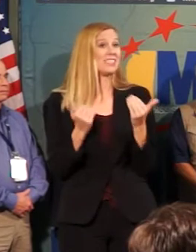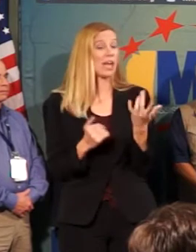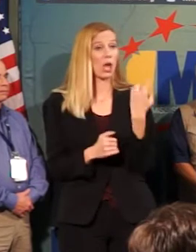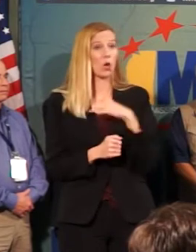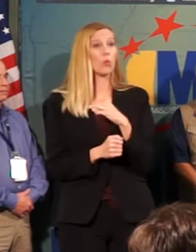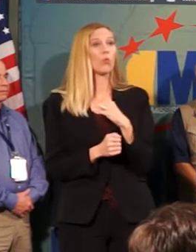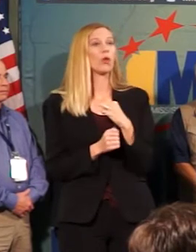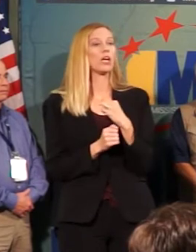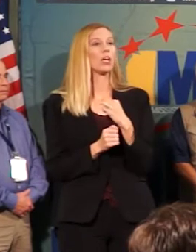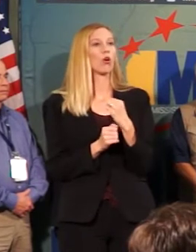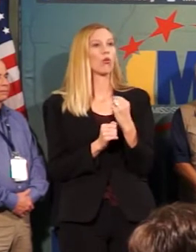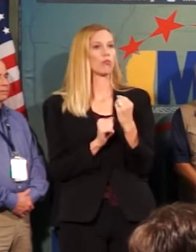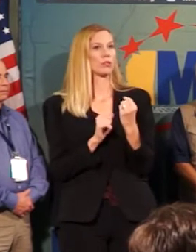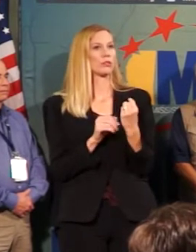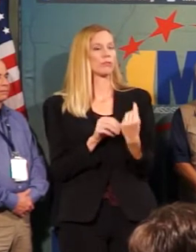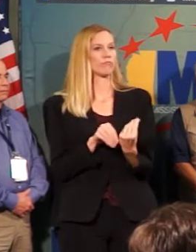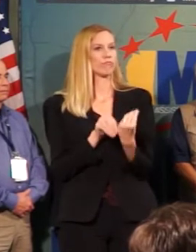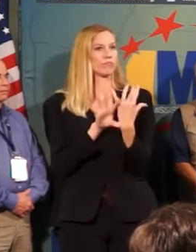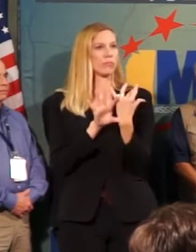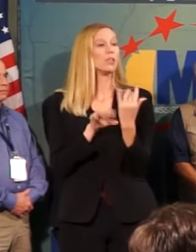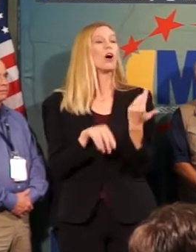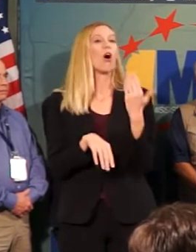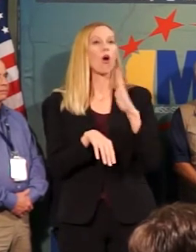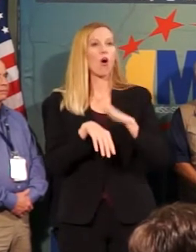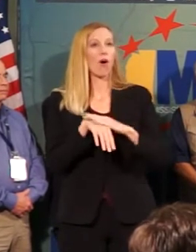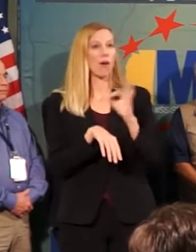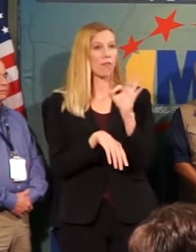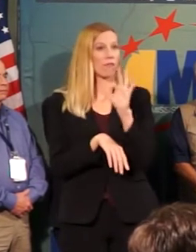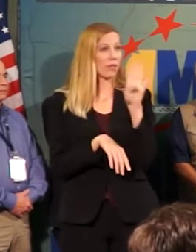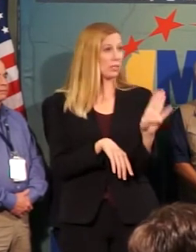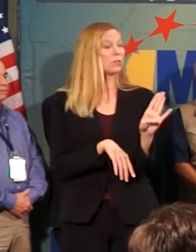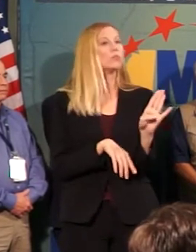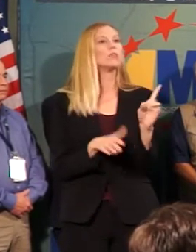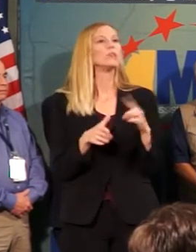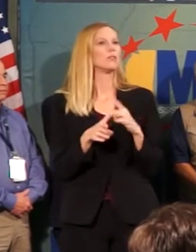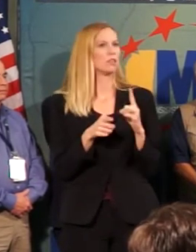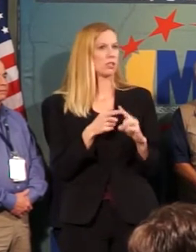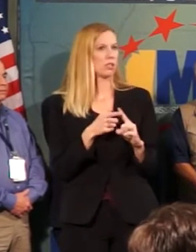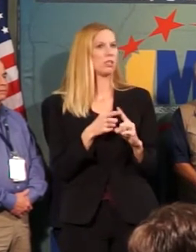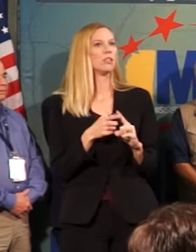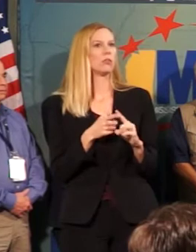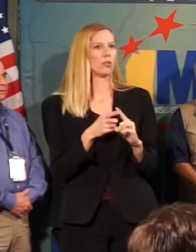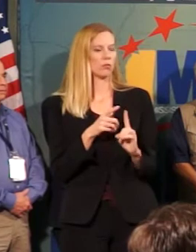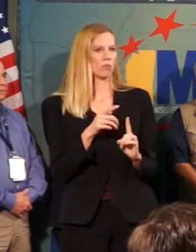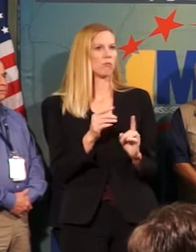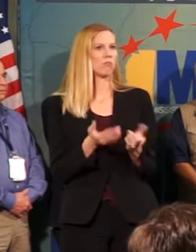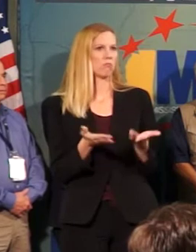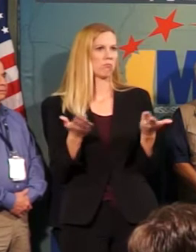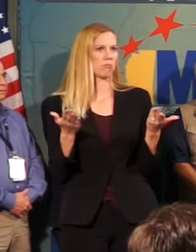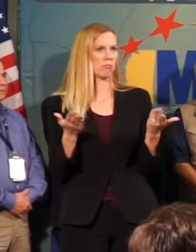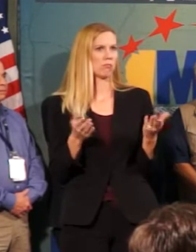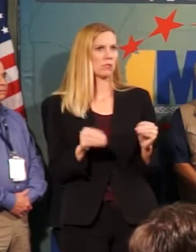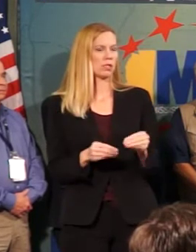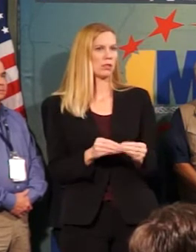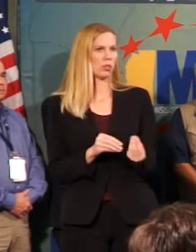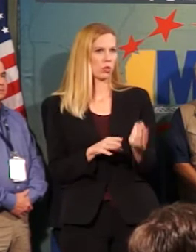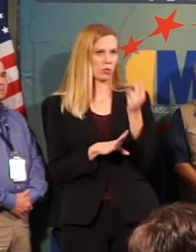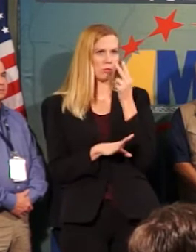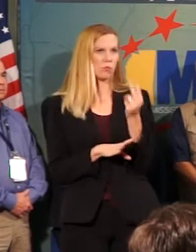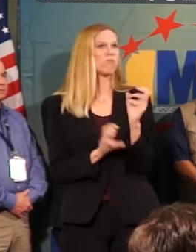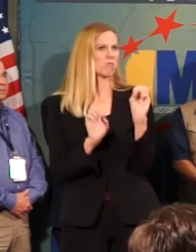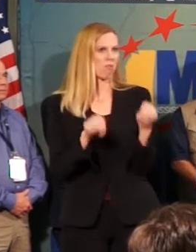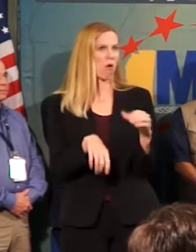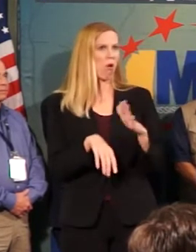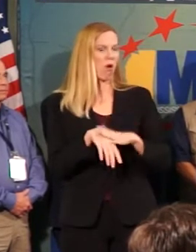we're live streaming on Facebook this press conference, and it will be available on our Facebook page. Today's tabletop exercise will